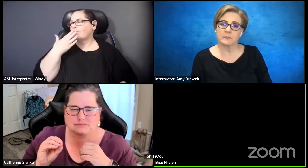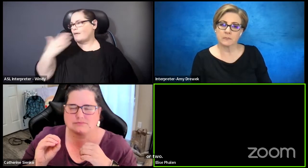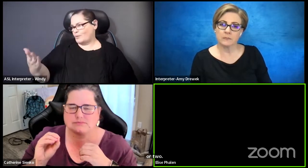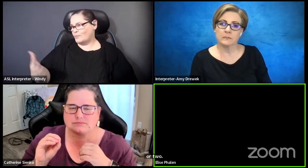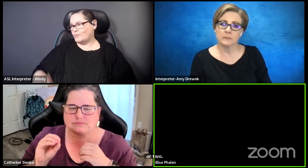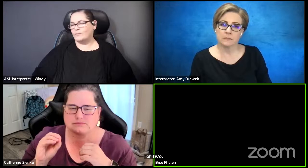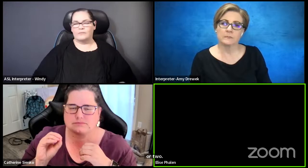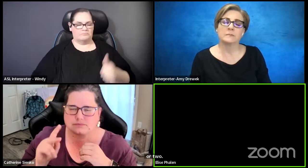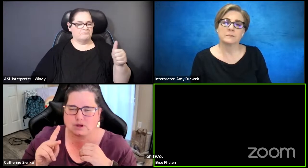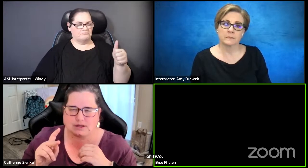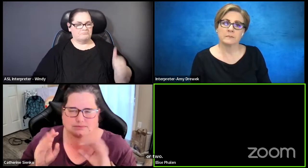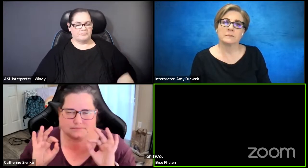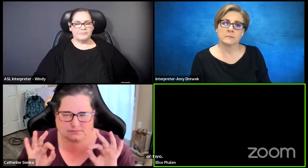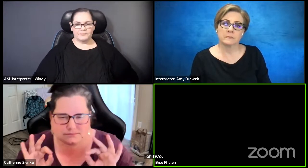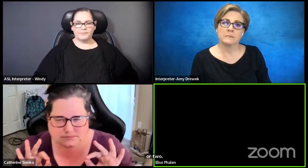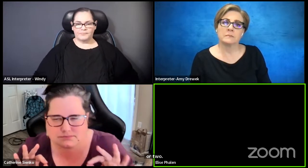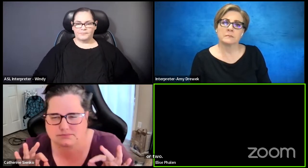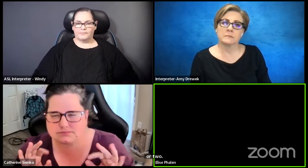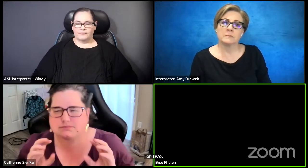Mhm.